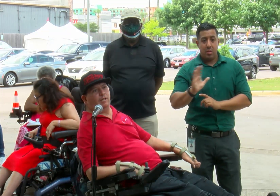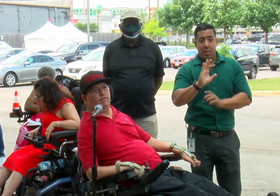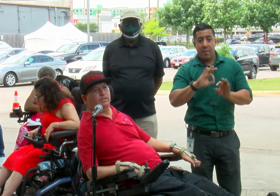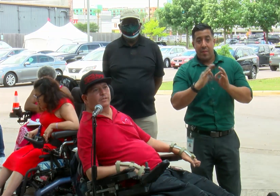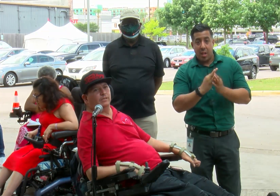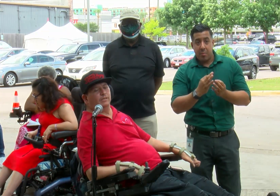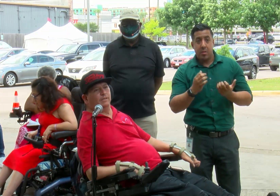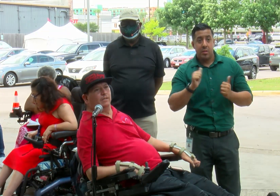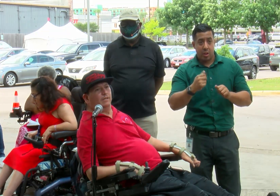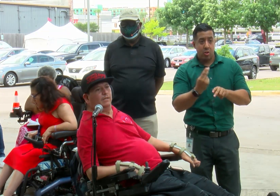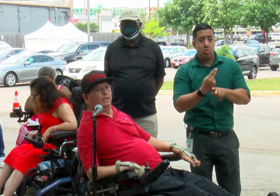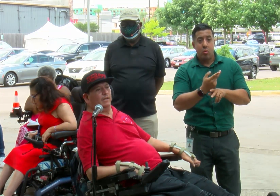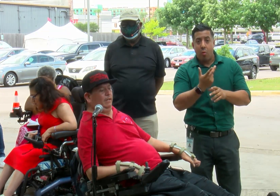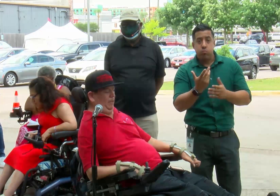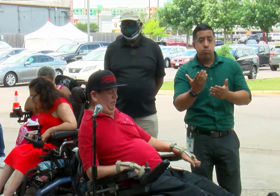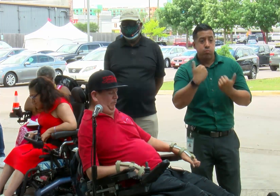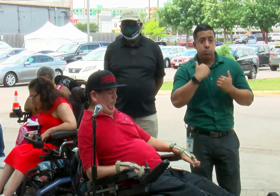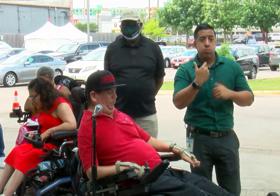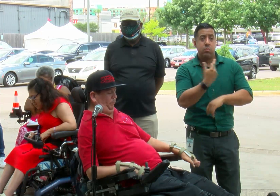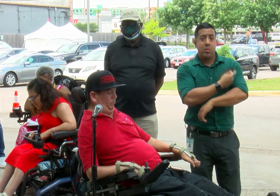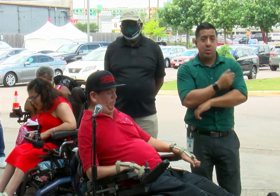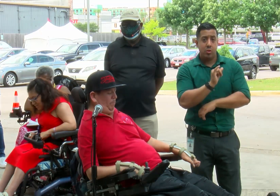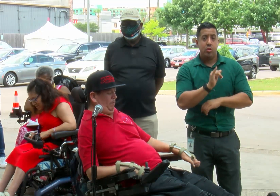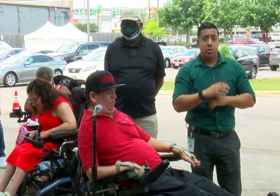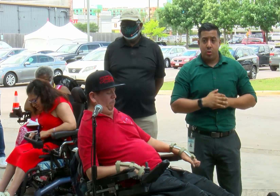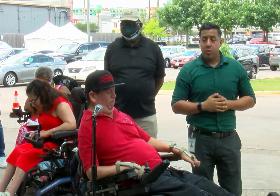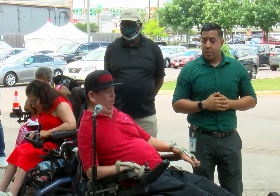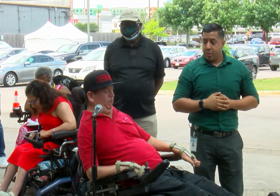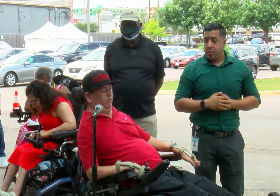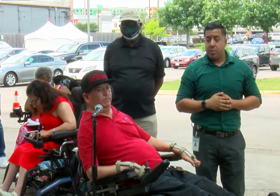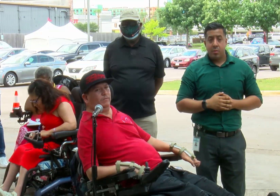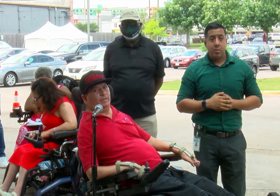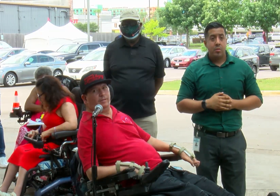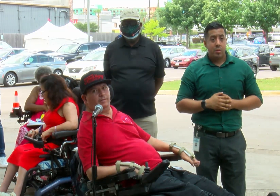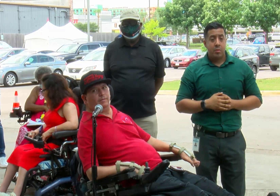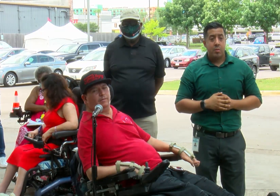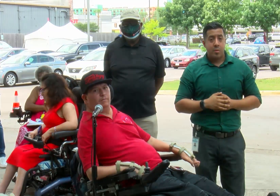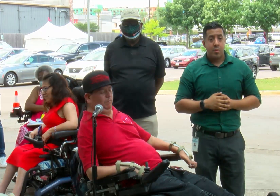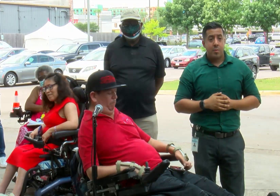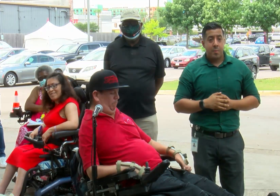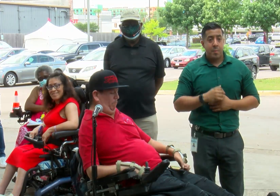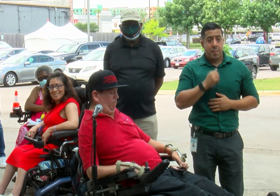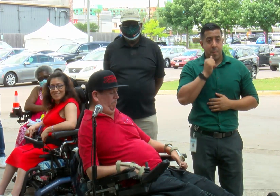their caregivers, and we all.